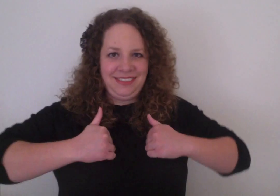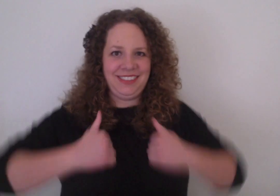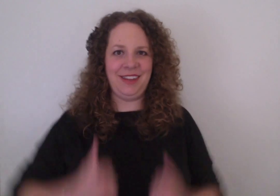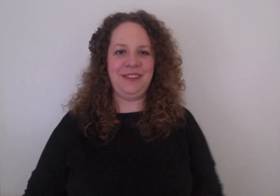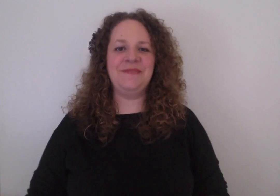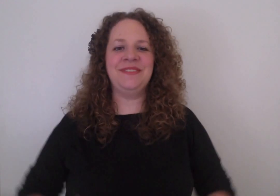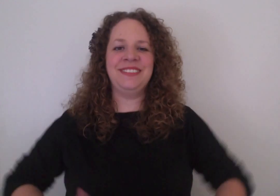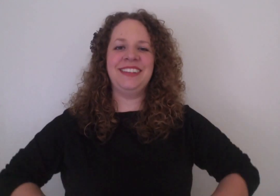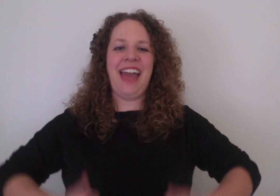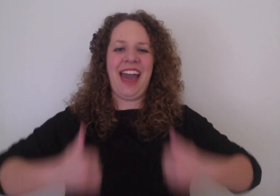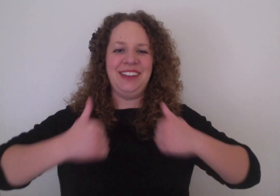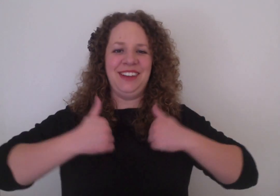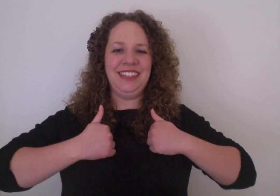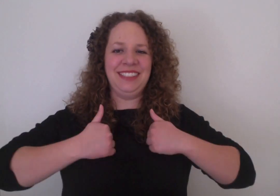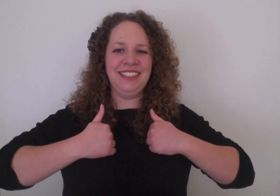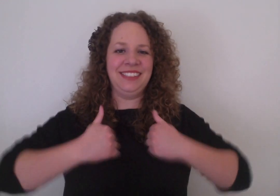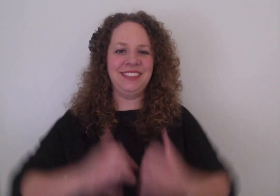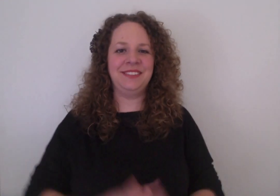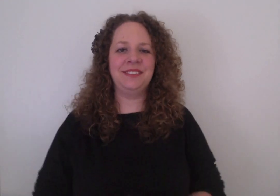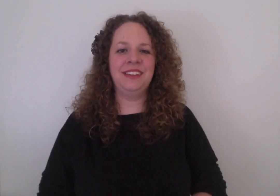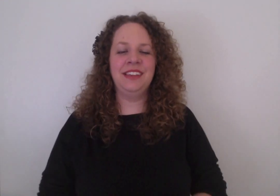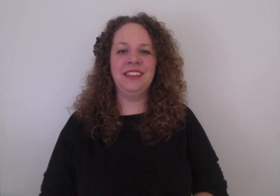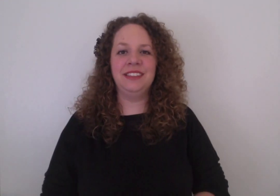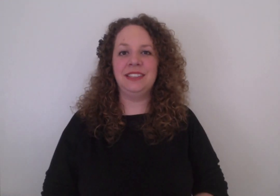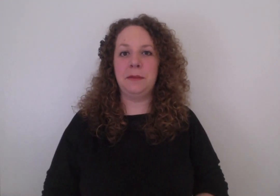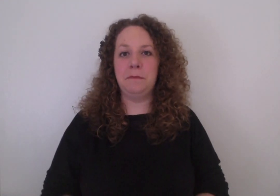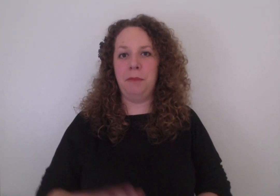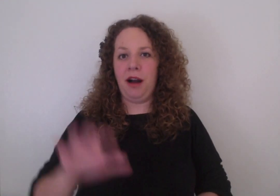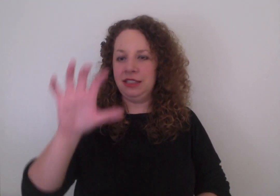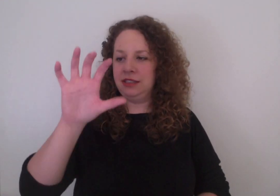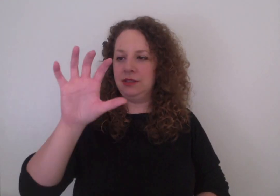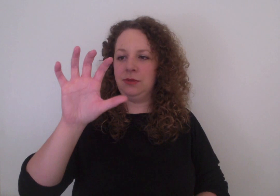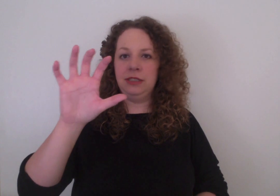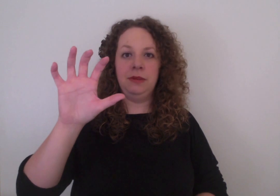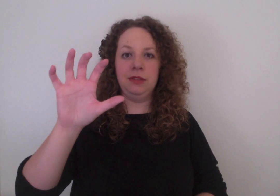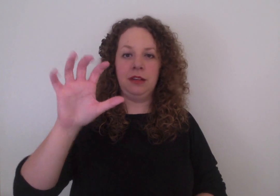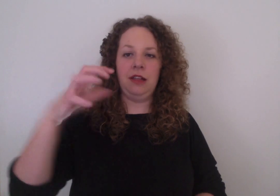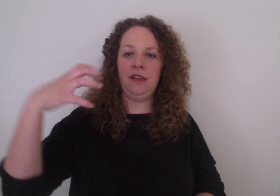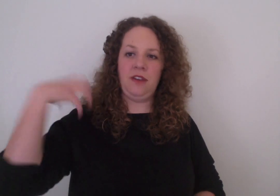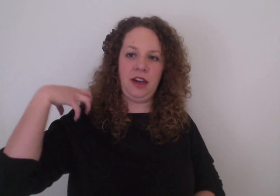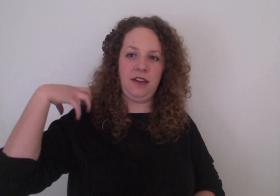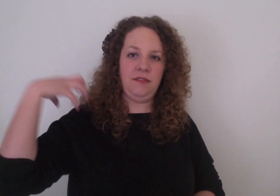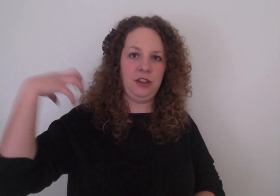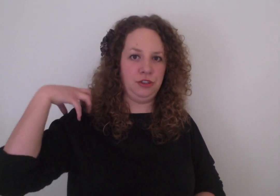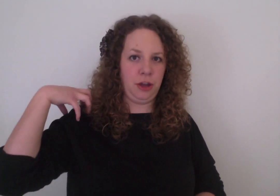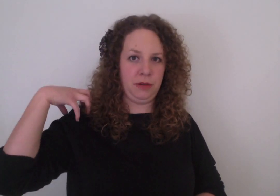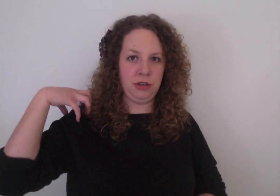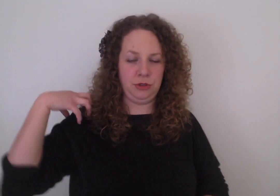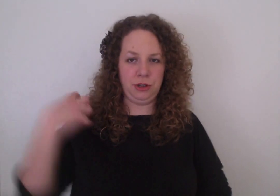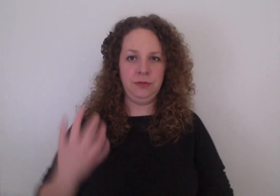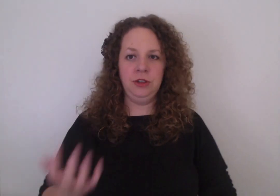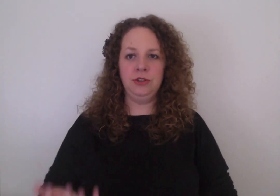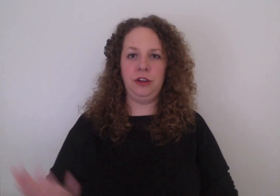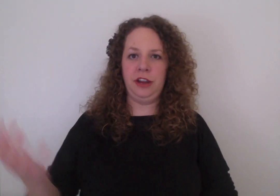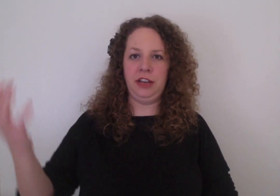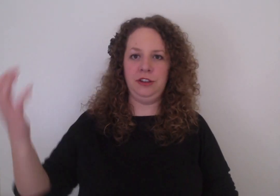There we go. Address. Sign boss. It's going to be with a clawed 5 on your dominant shoulder. So your hand just